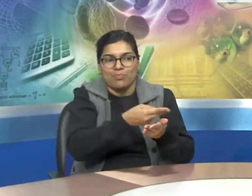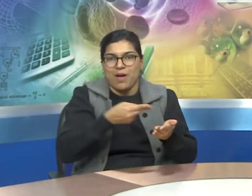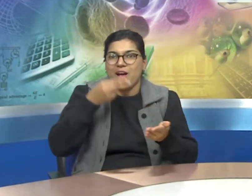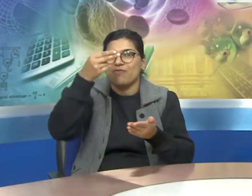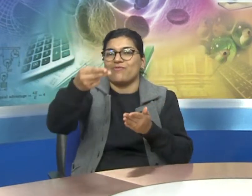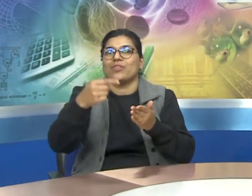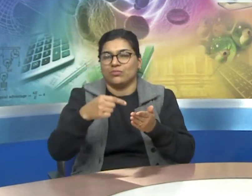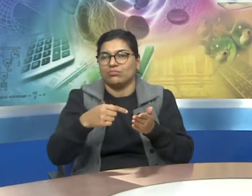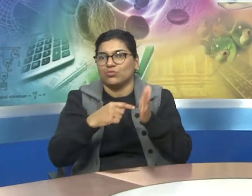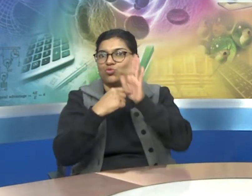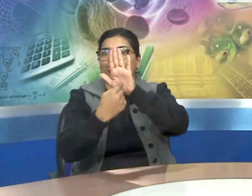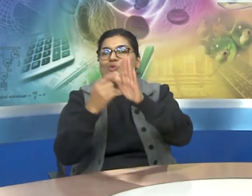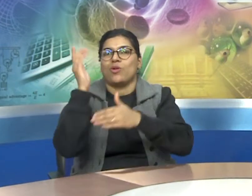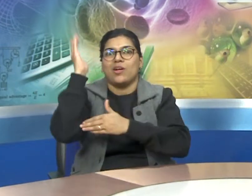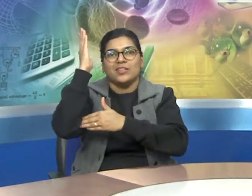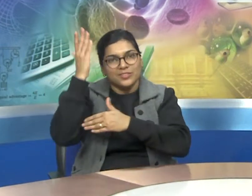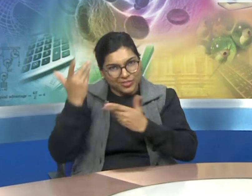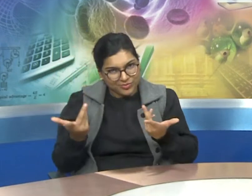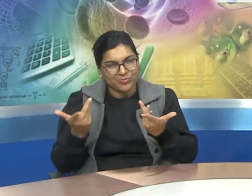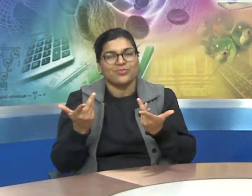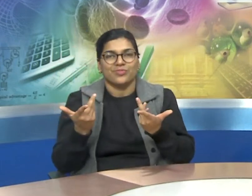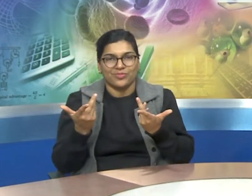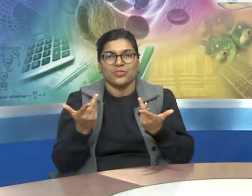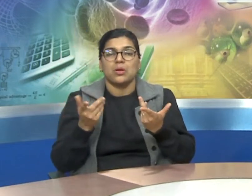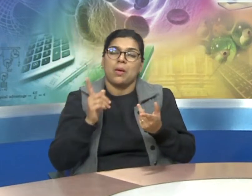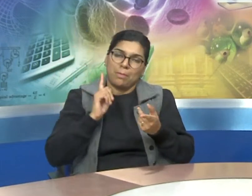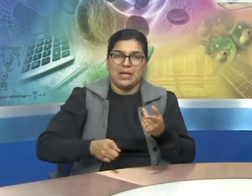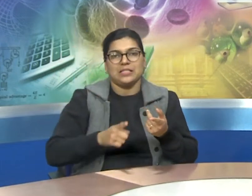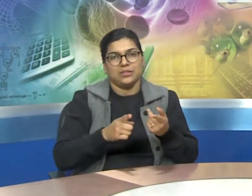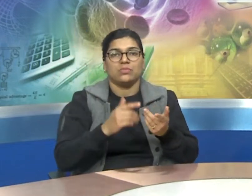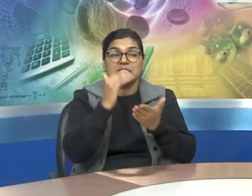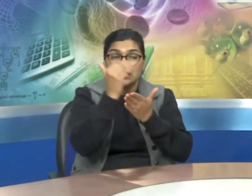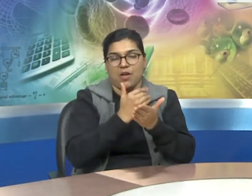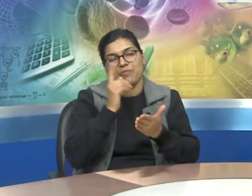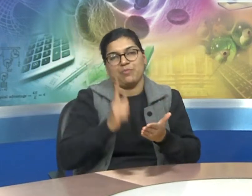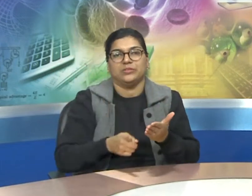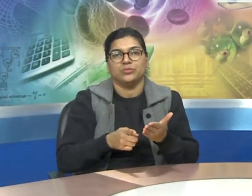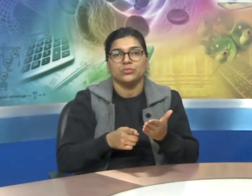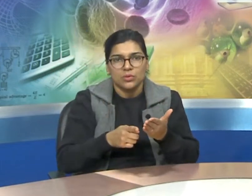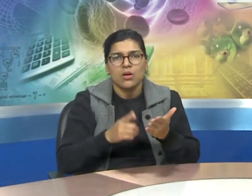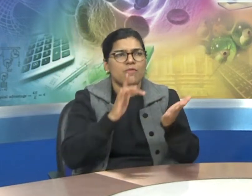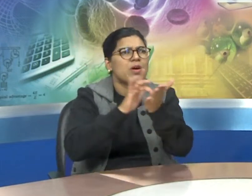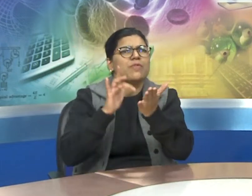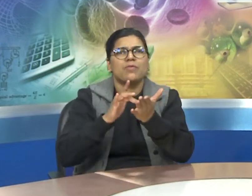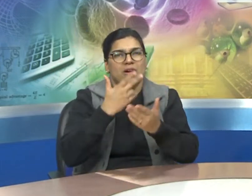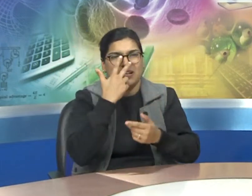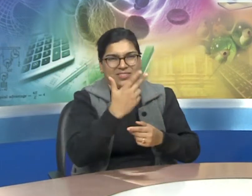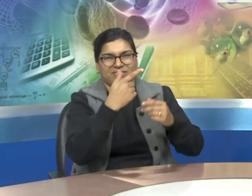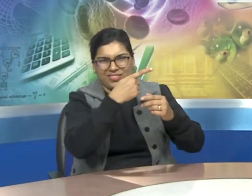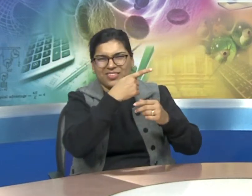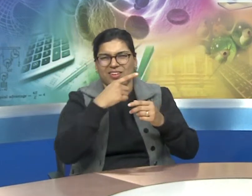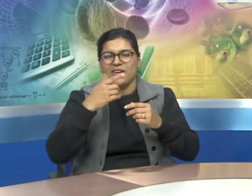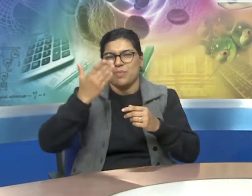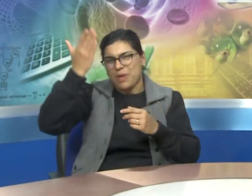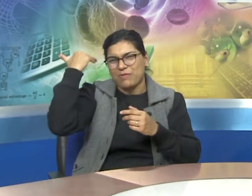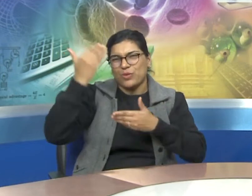then we save it in this method. We need to save our file. You can